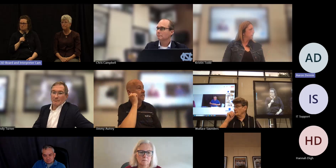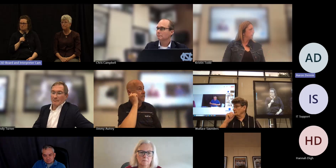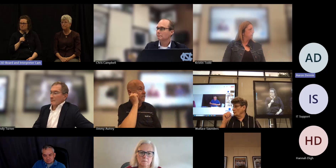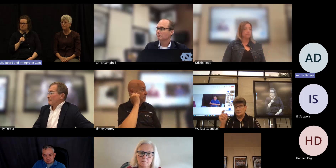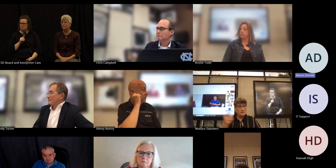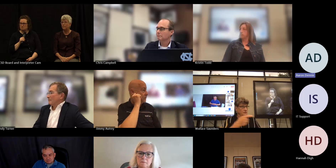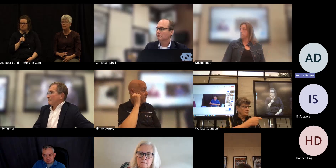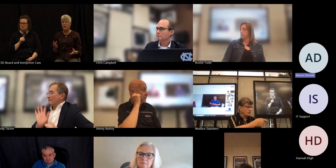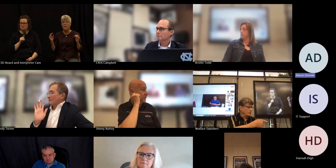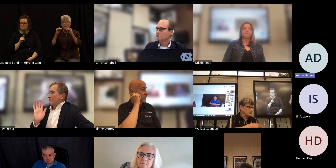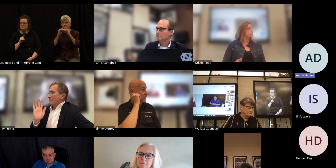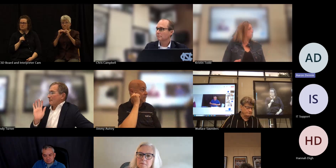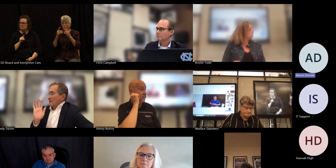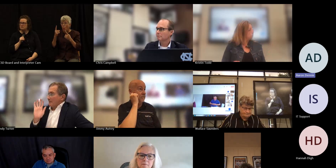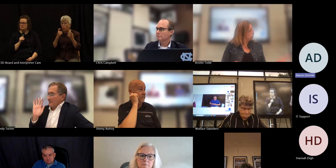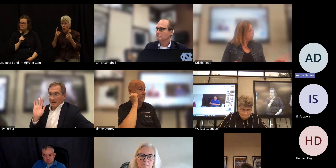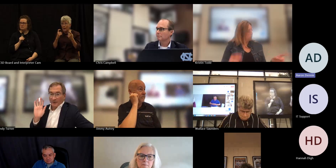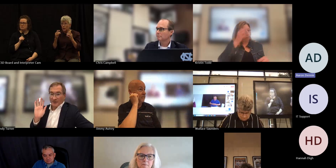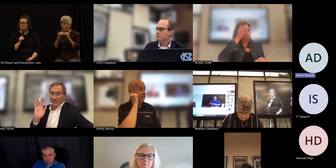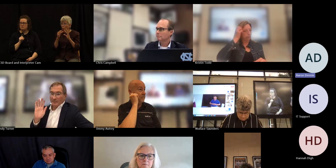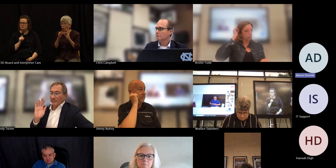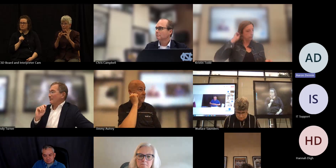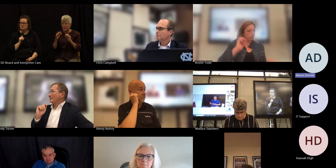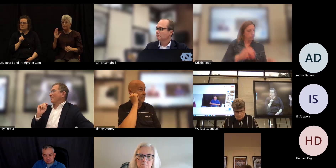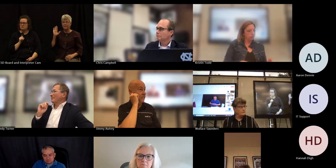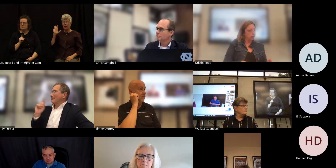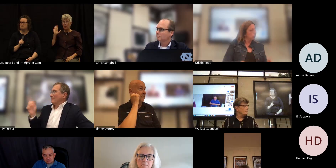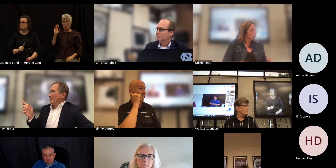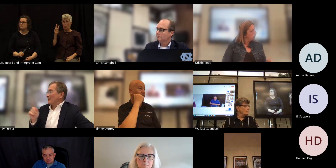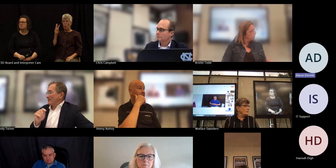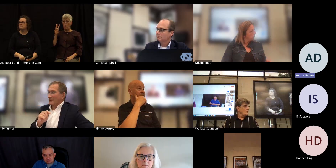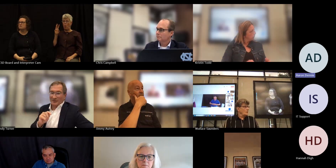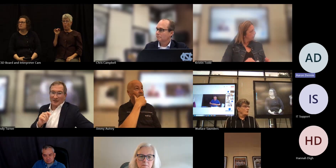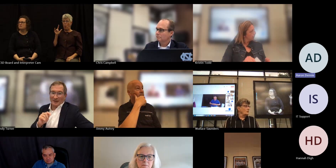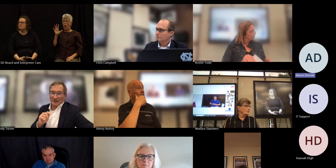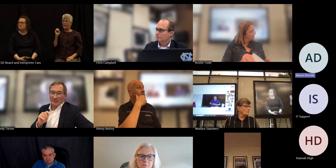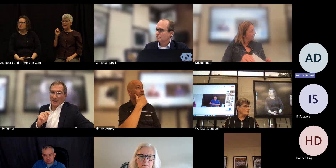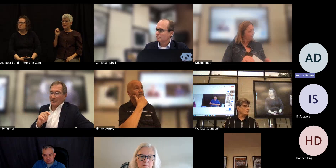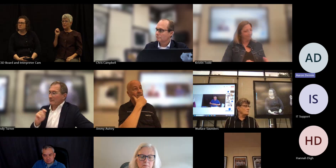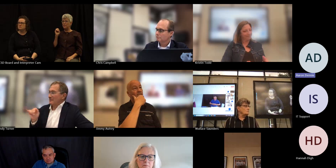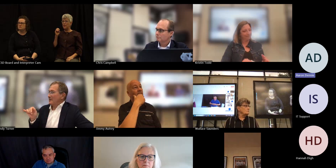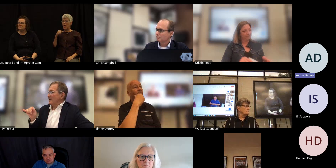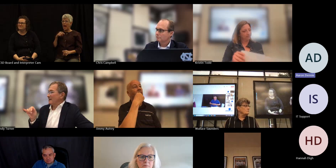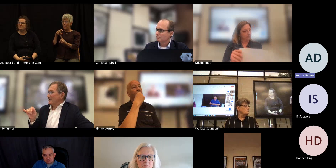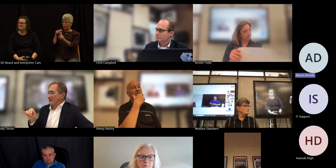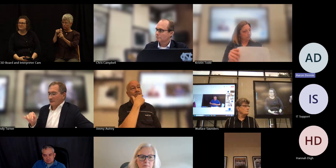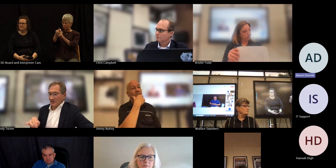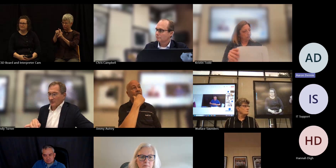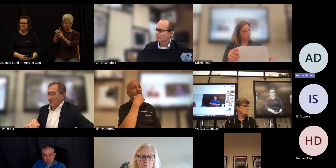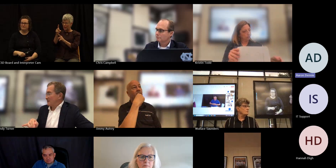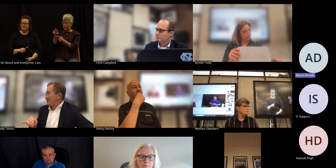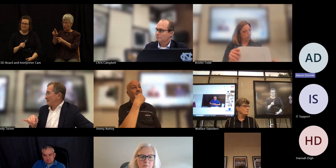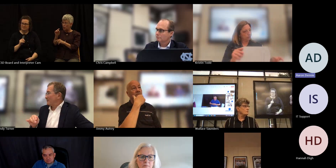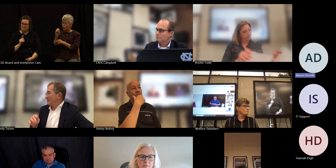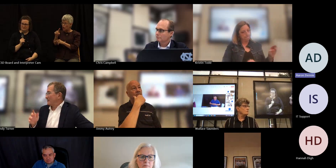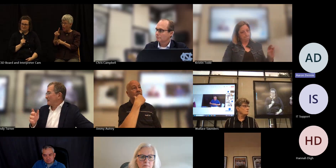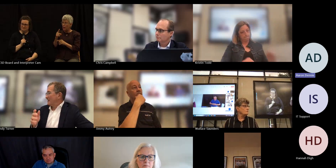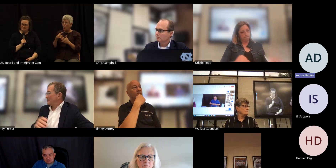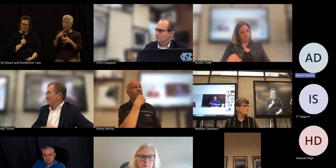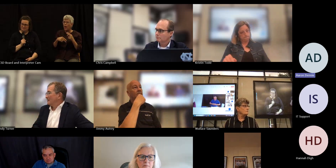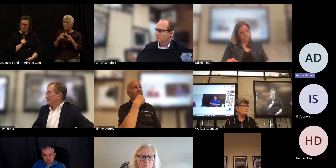Any other question? You had a question? Yep, I had a question. Putting Dr. Todd on the spot, anything in the visitor policy